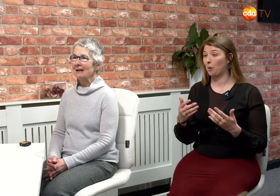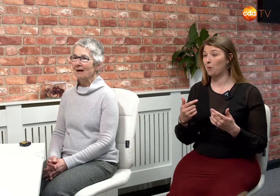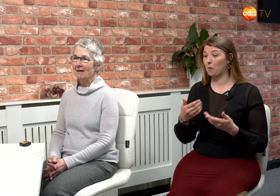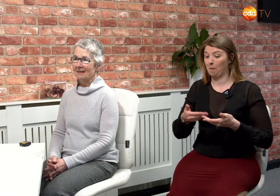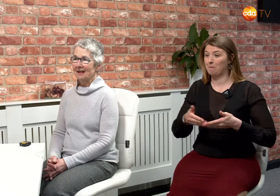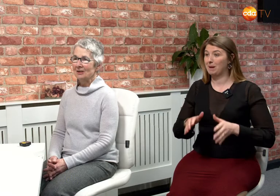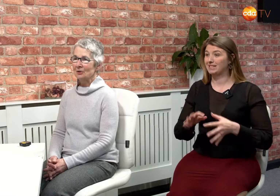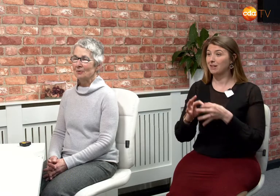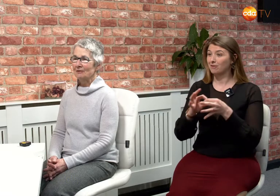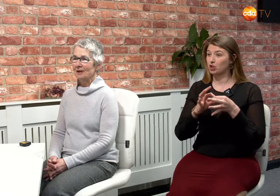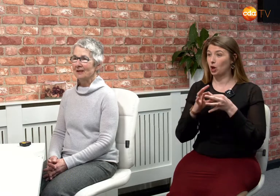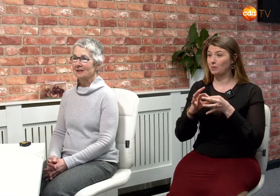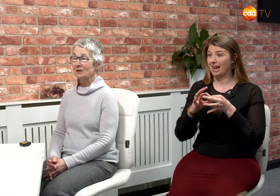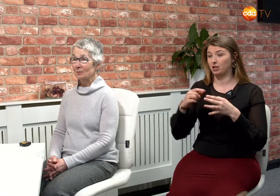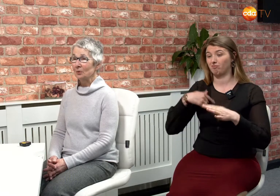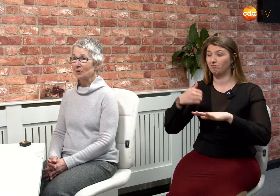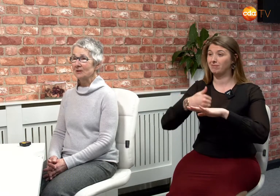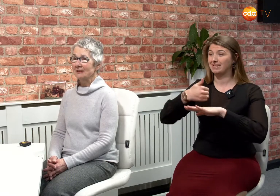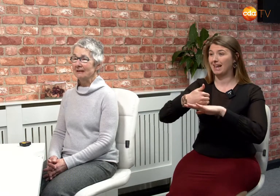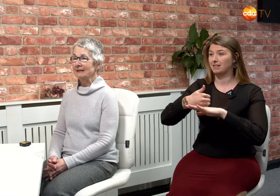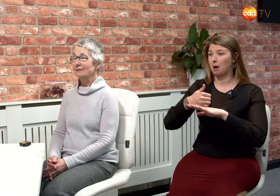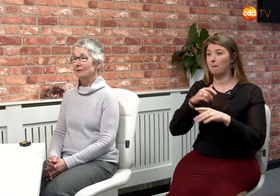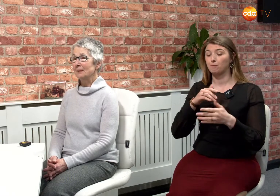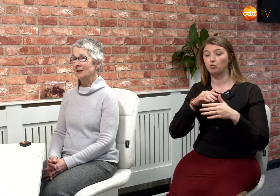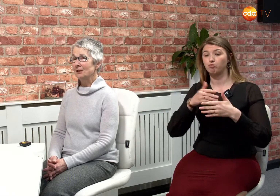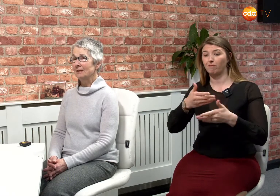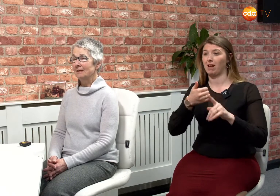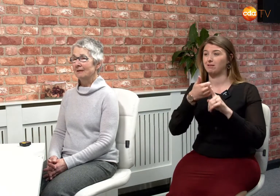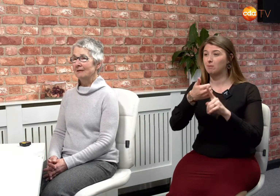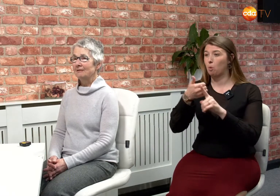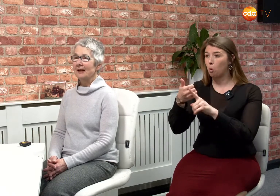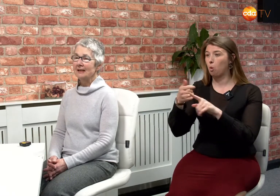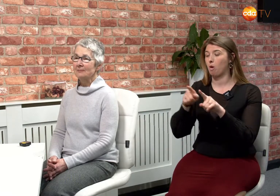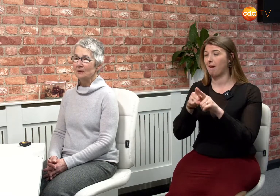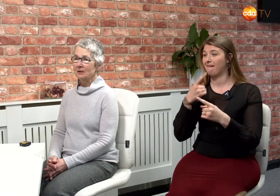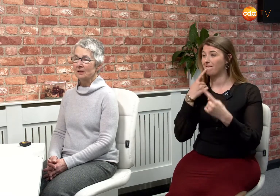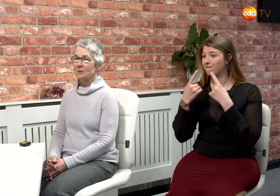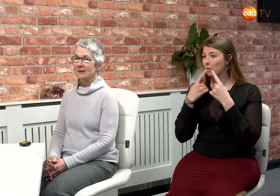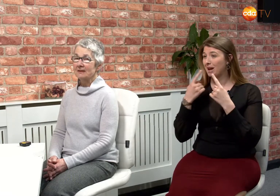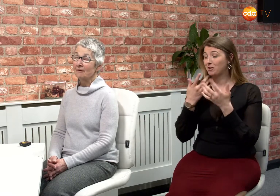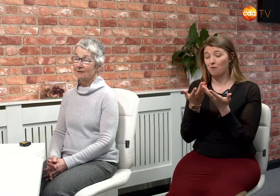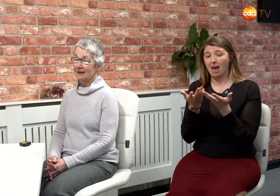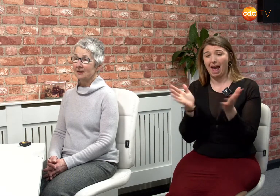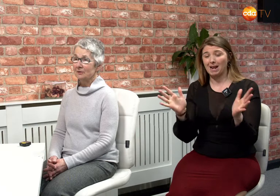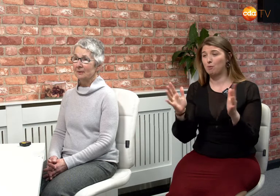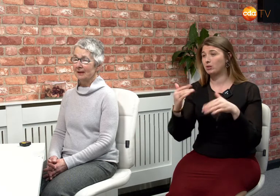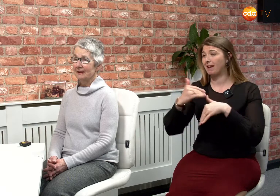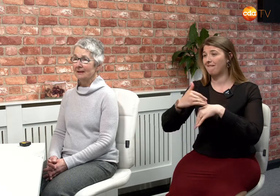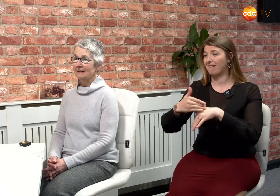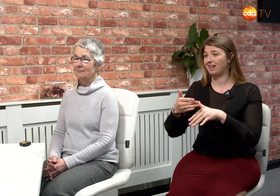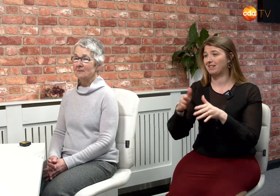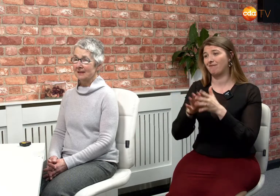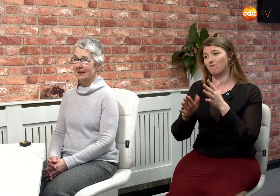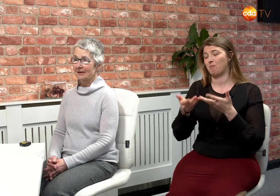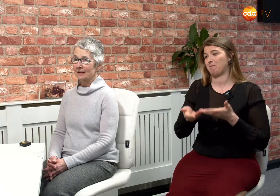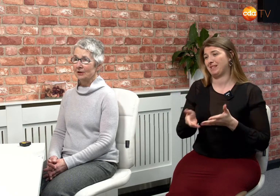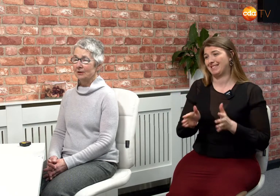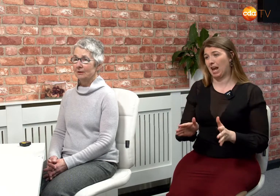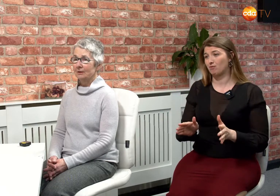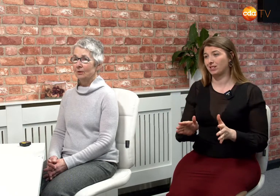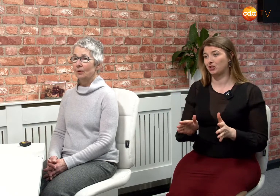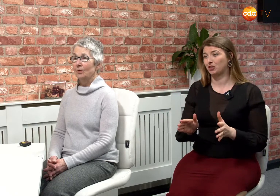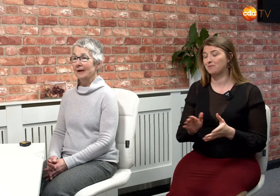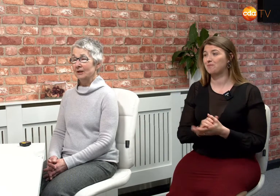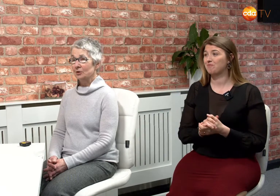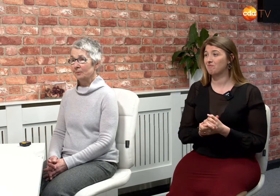so we are there to provide support and information for anybody who is affected by